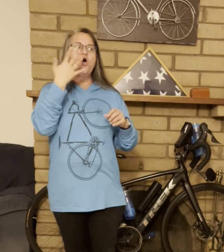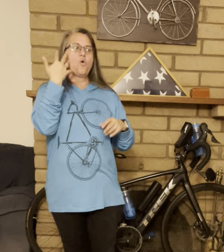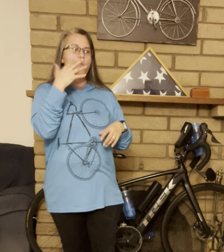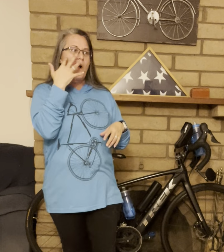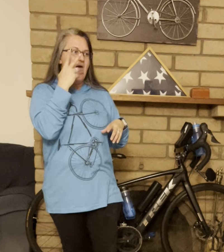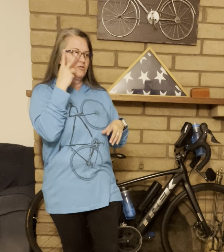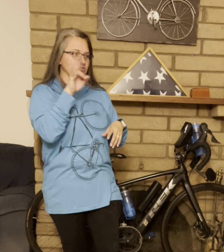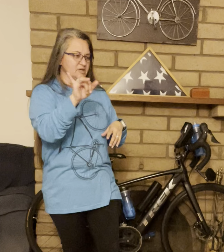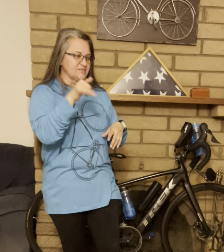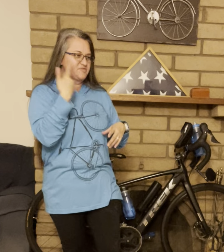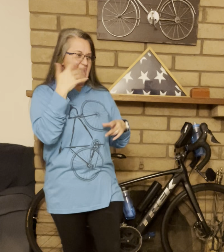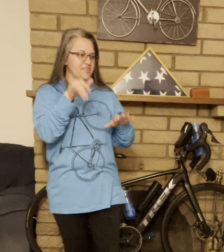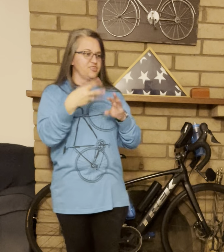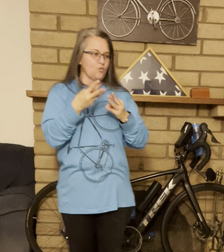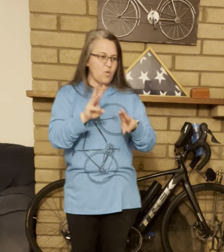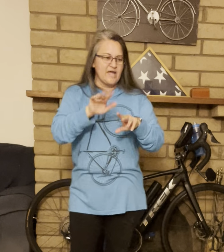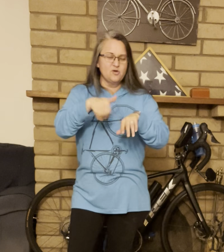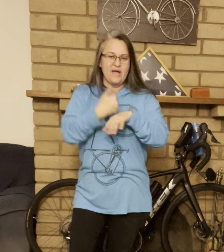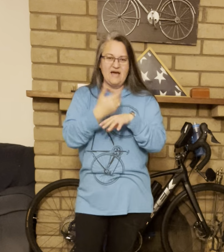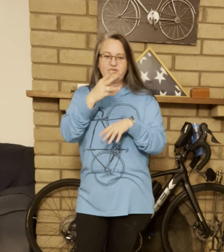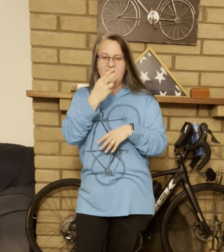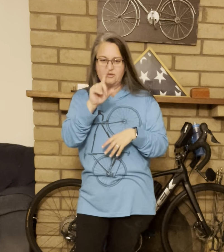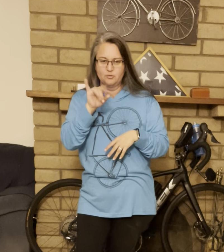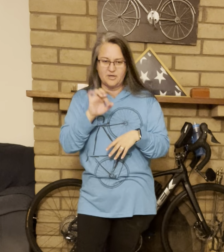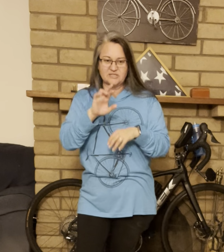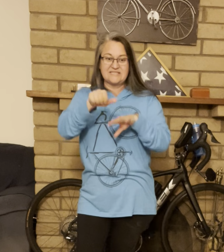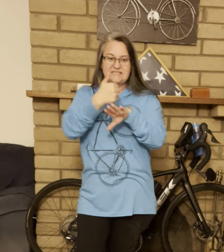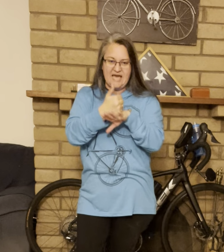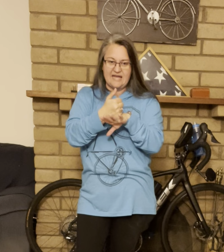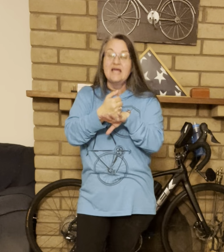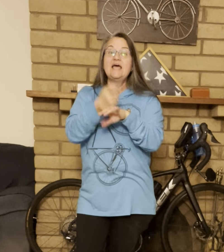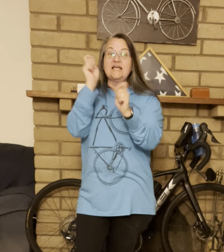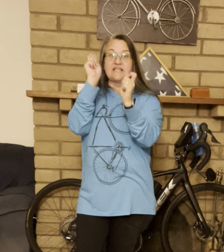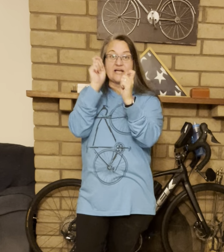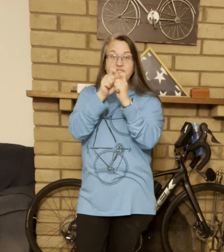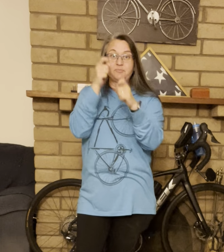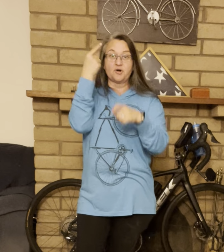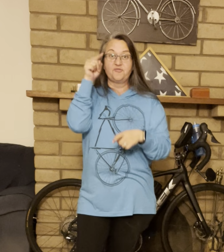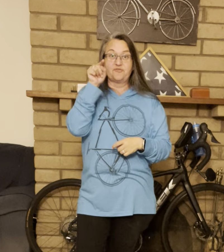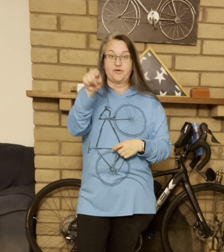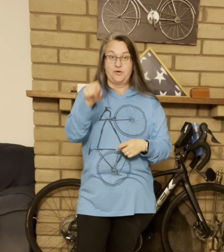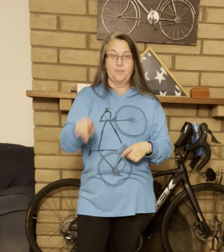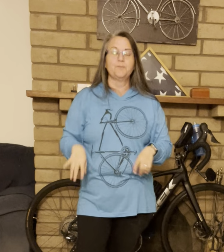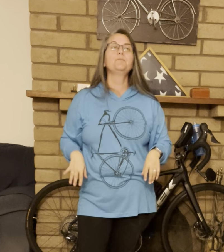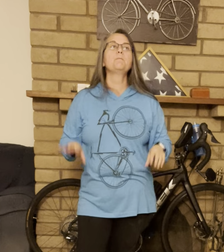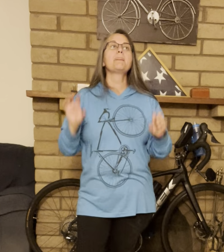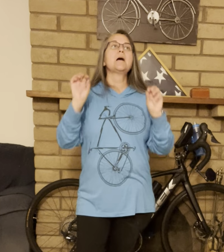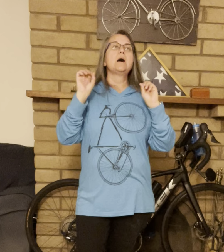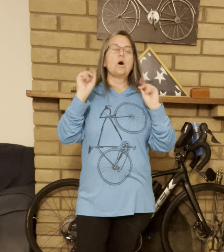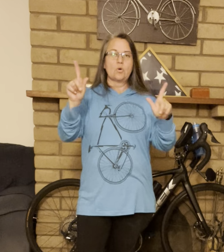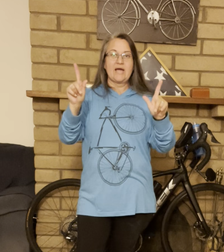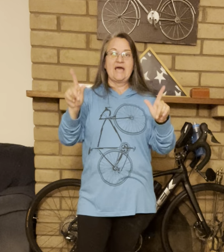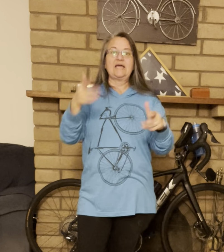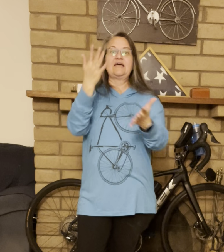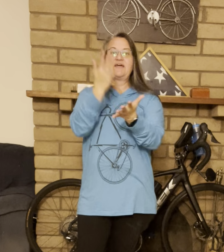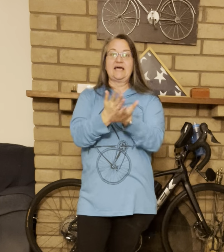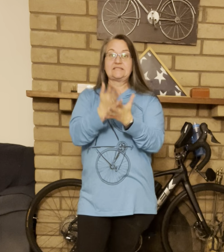oh, wow, look at that. The way you have your handlebars set is actually perfect for you. Okay, and they had to